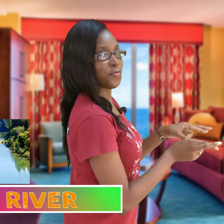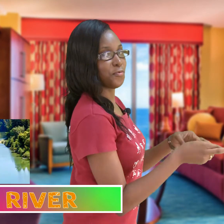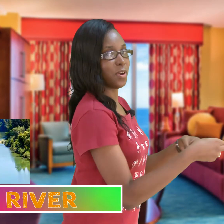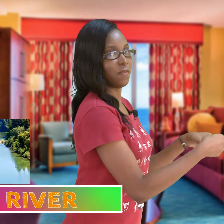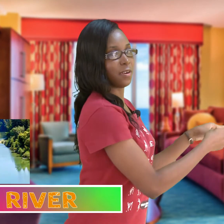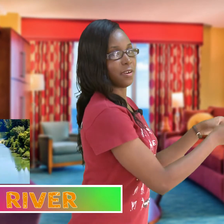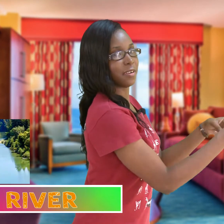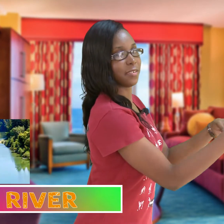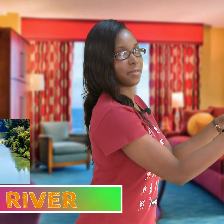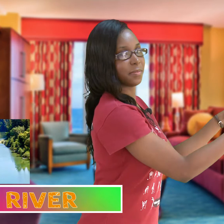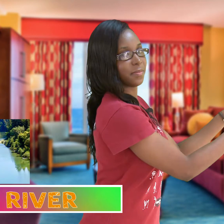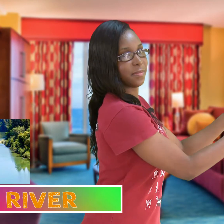River.